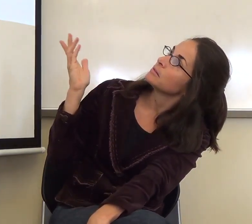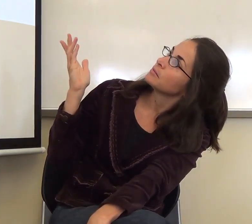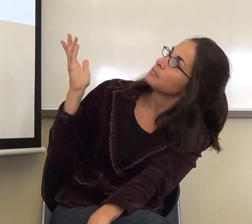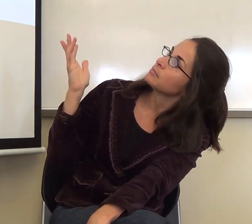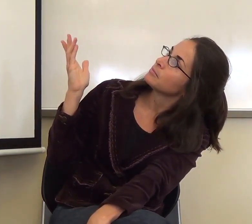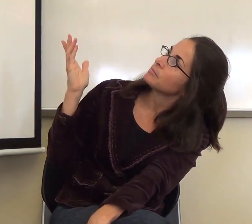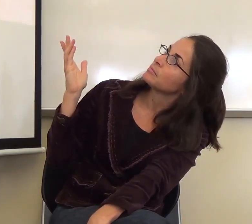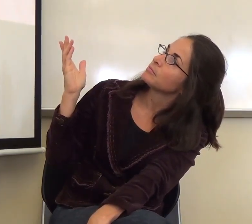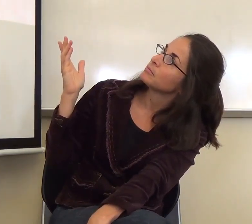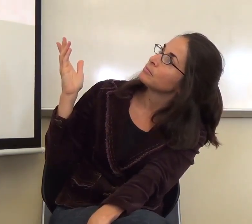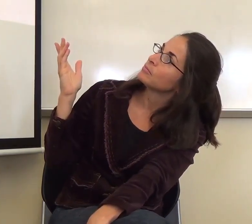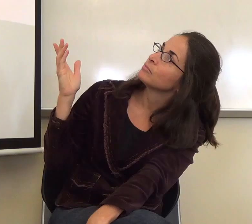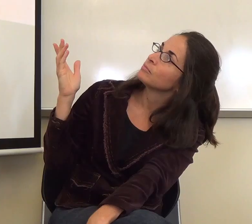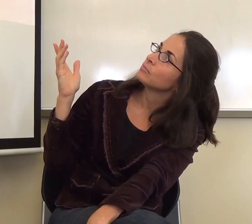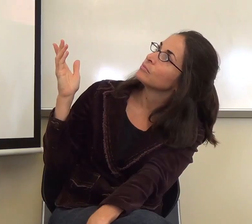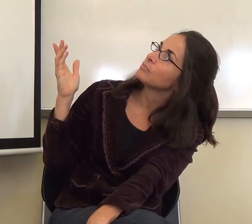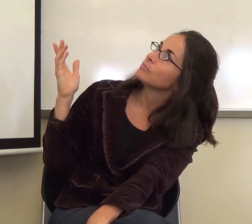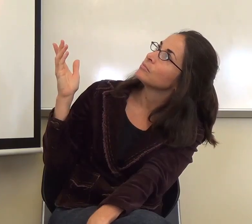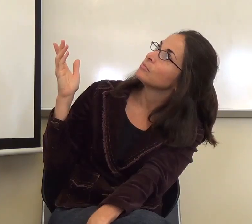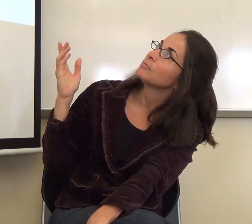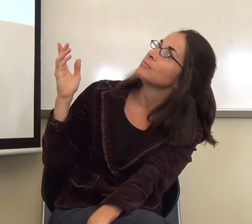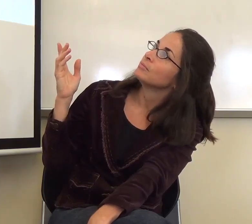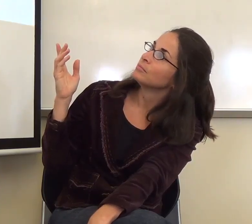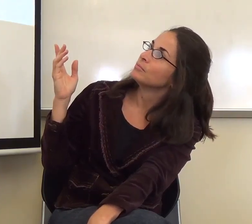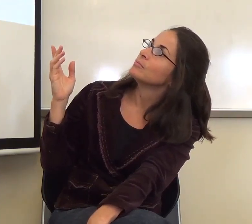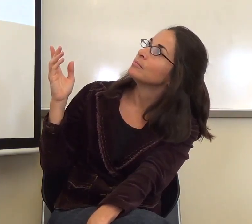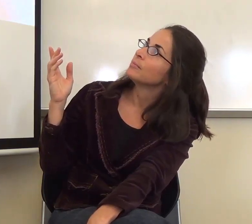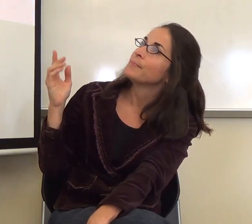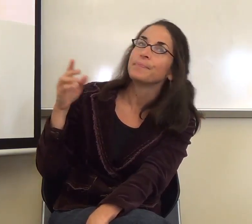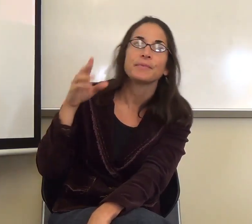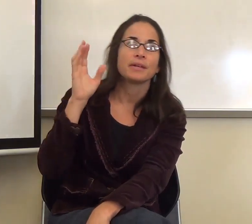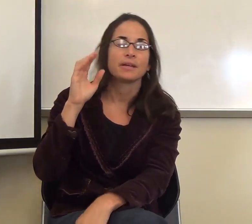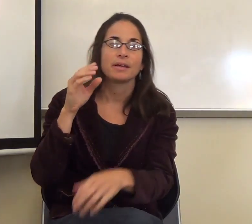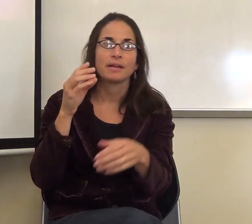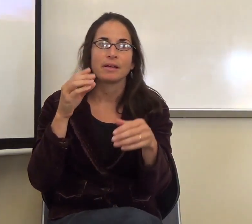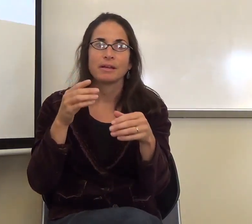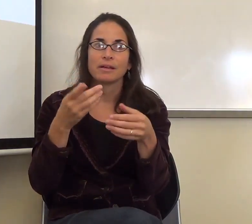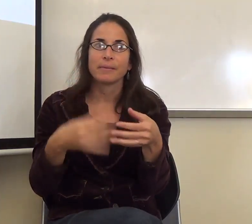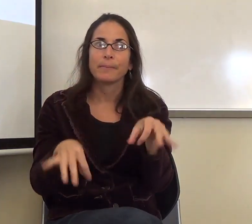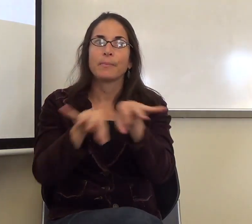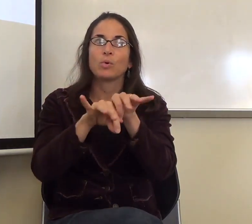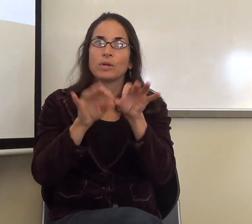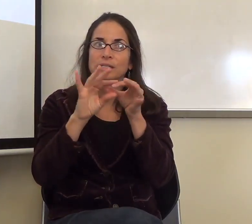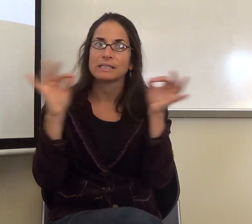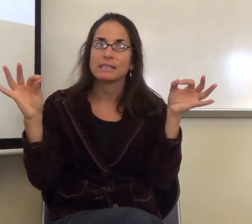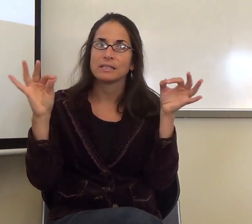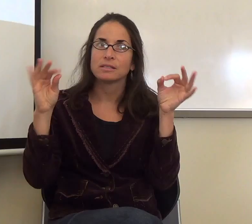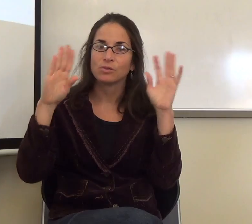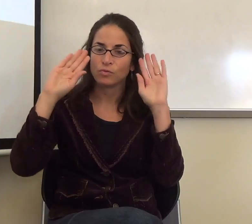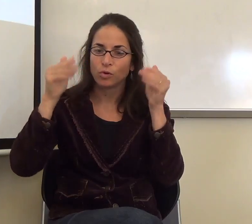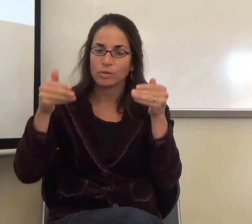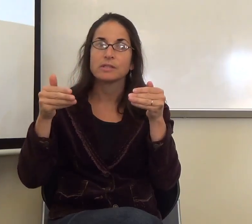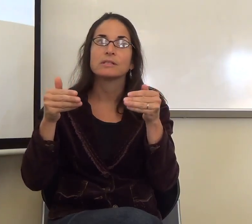lot of you, we know that this is a sentence we need to pay attention to, probably. Not always